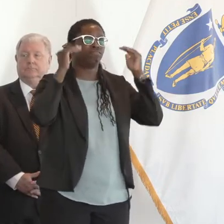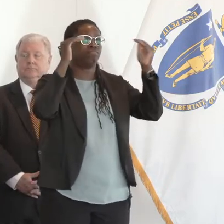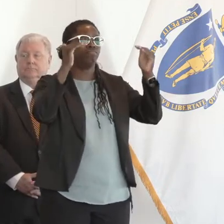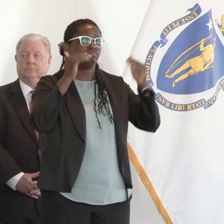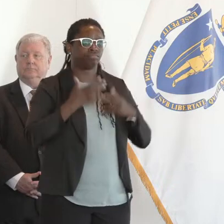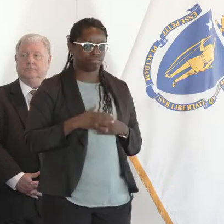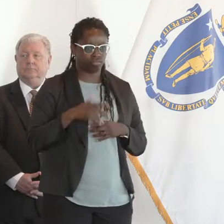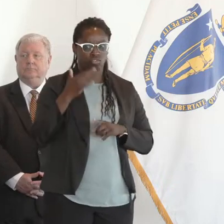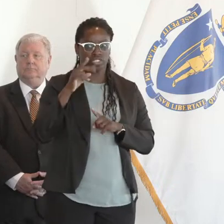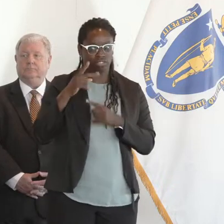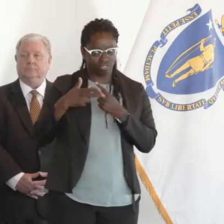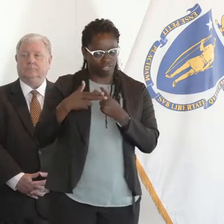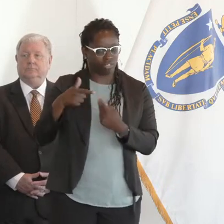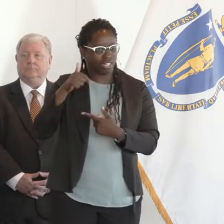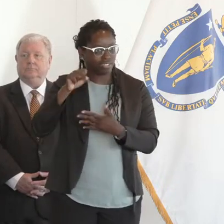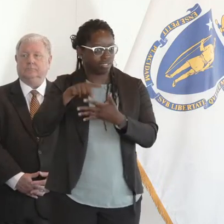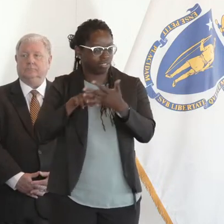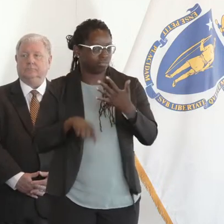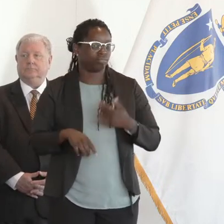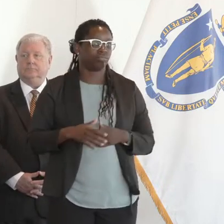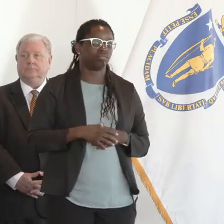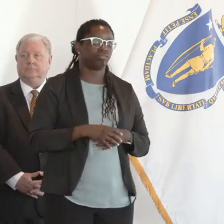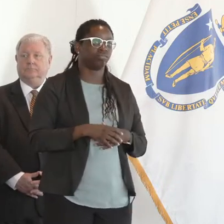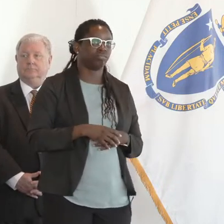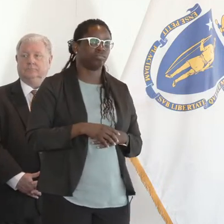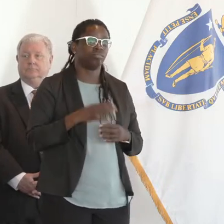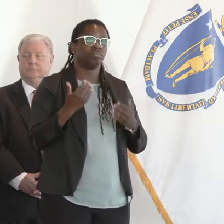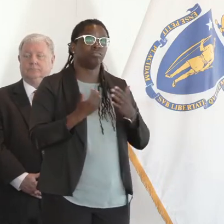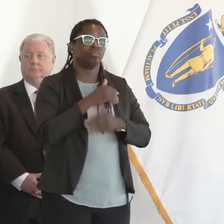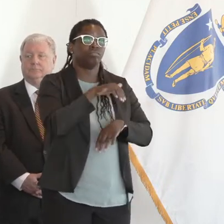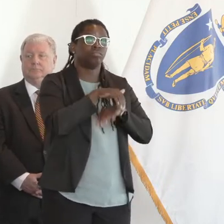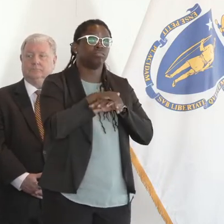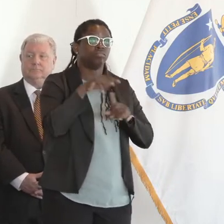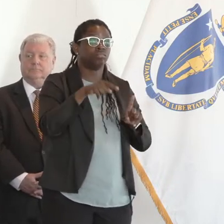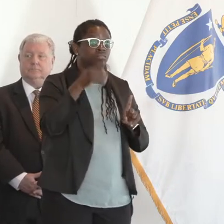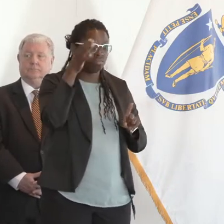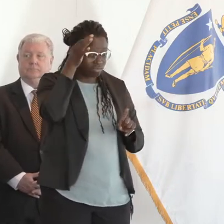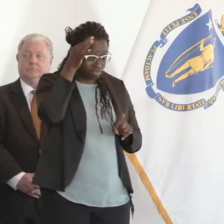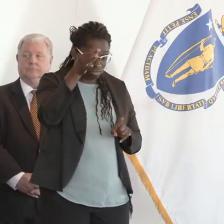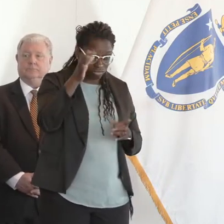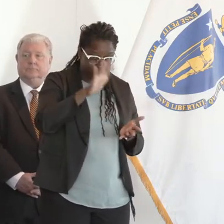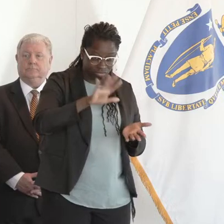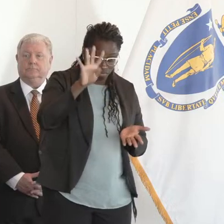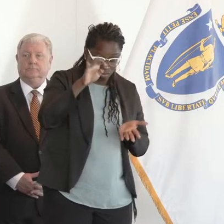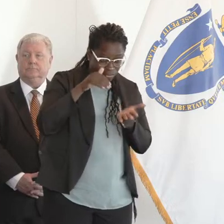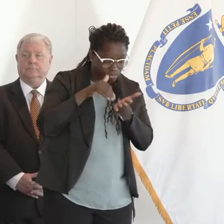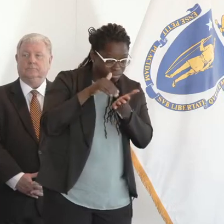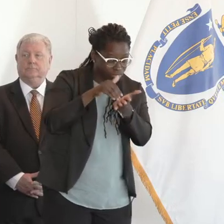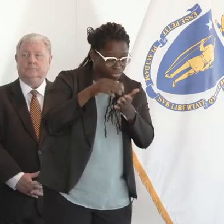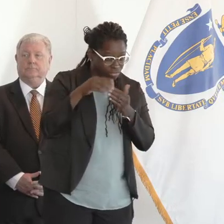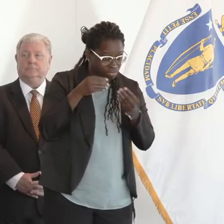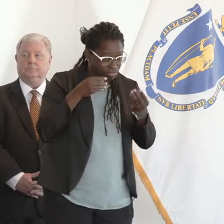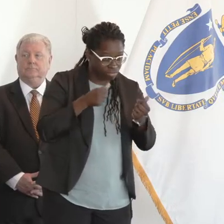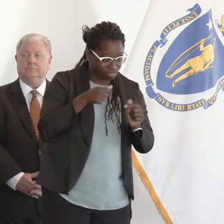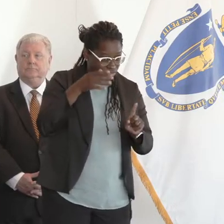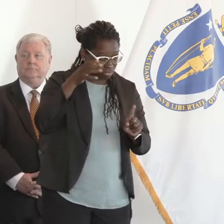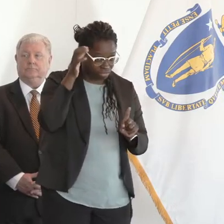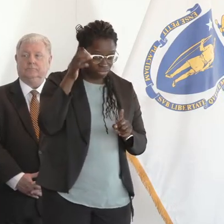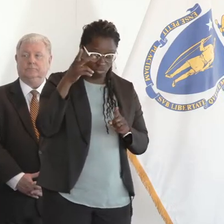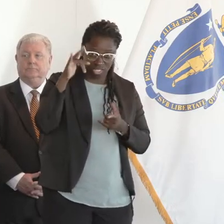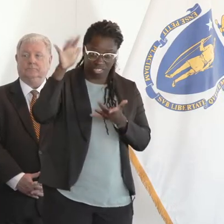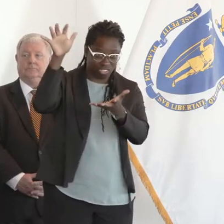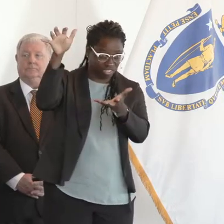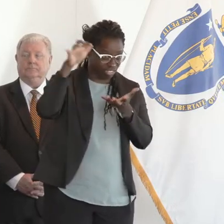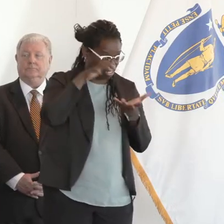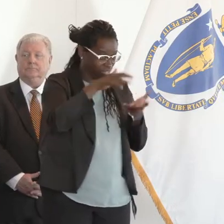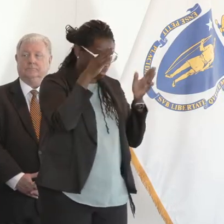that New England was selected to receive almost $400 million in funding for the Power Up project. So thank you to all the teams who